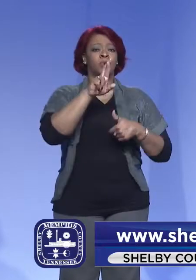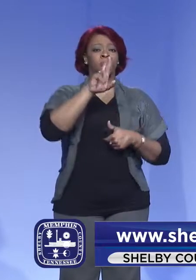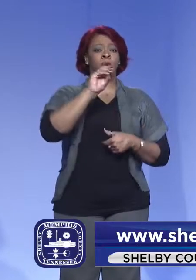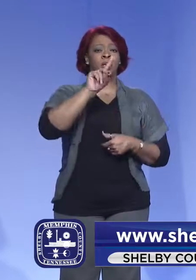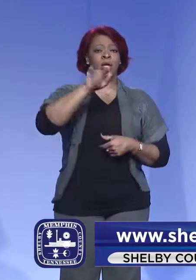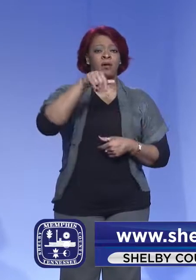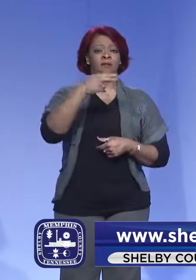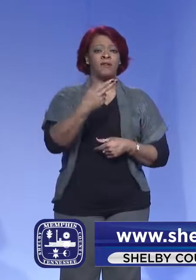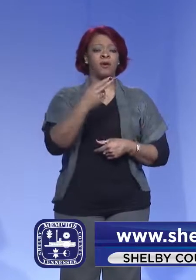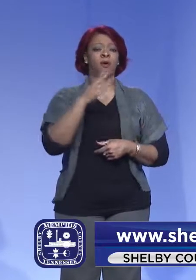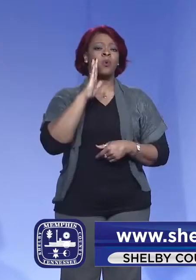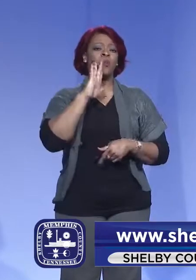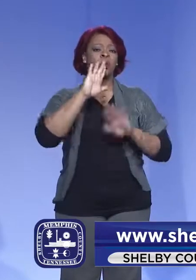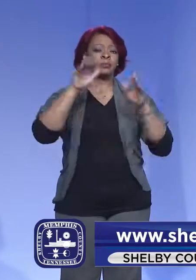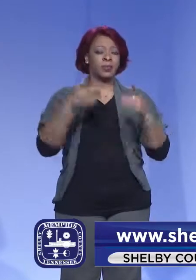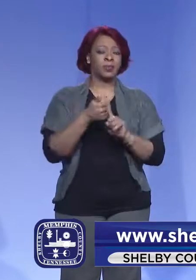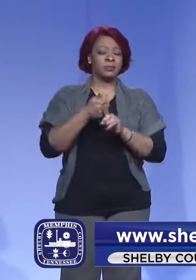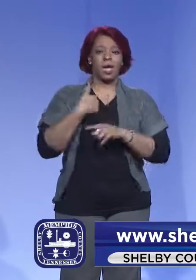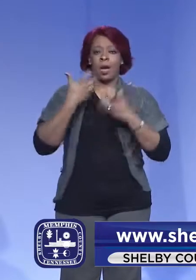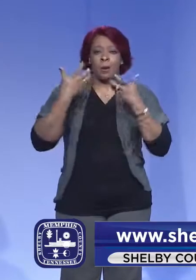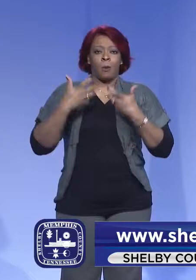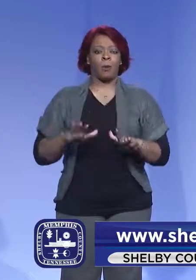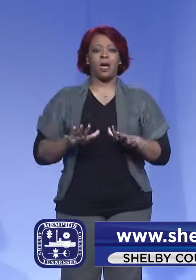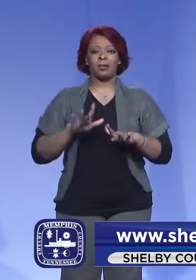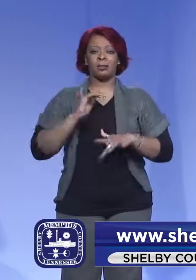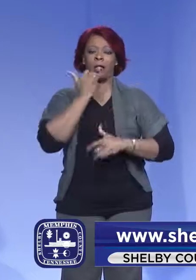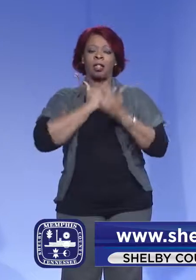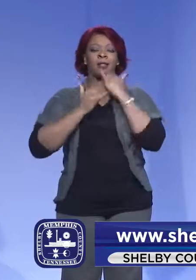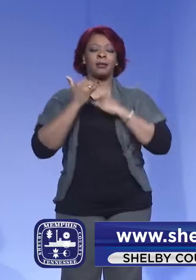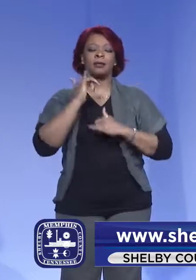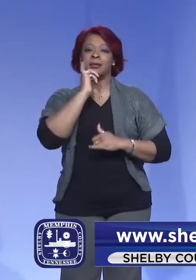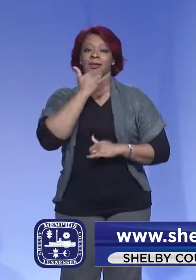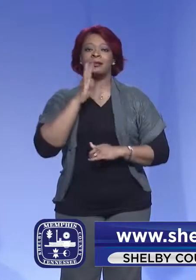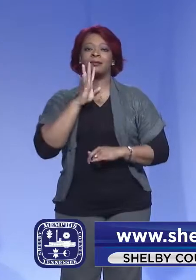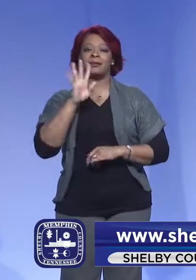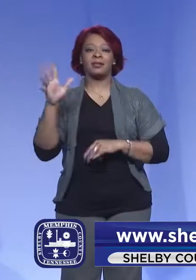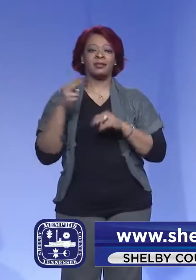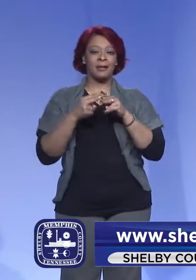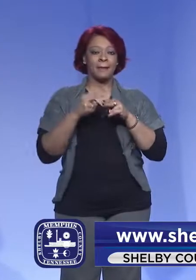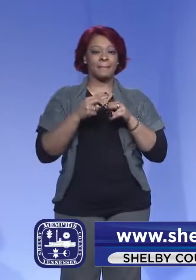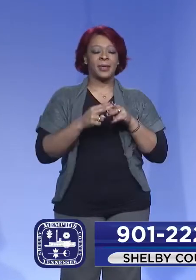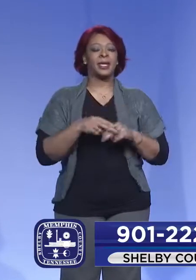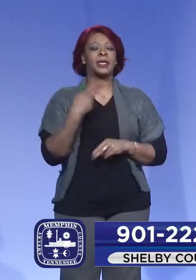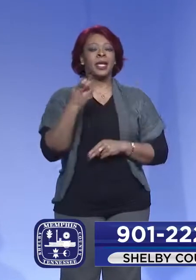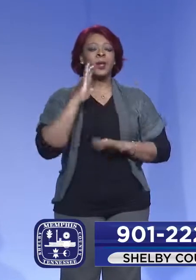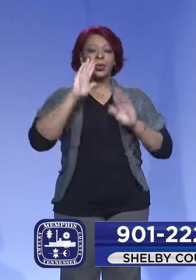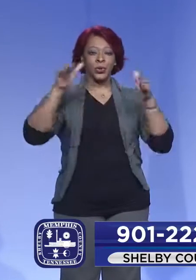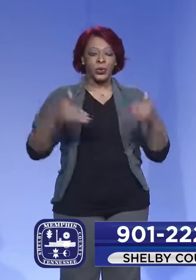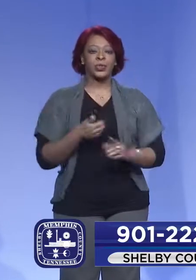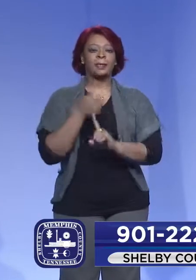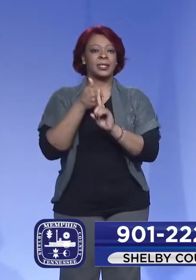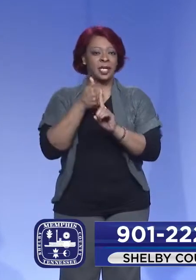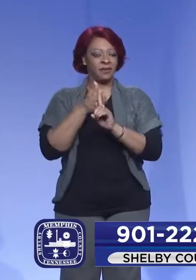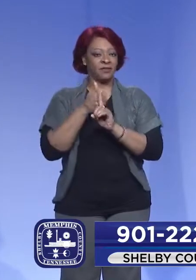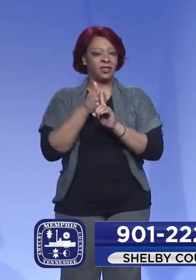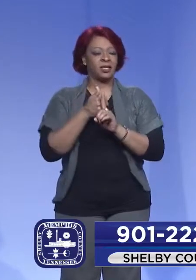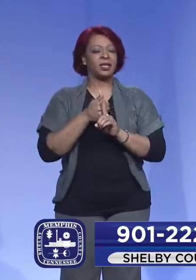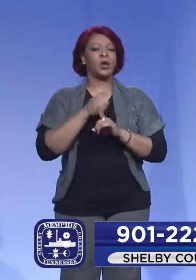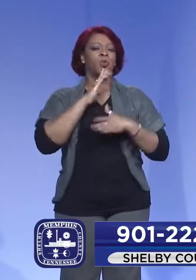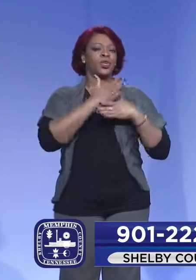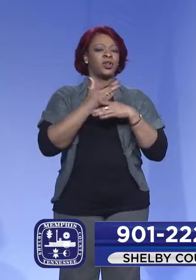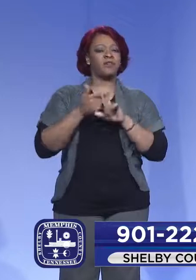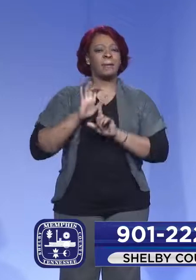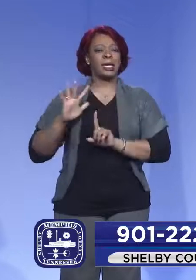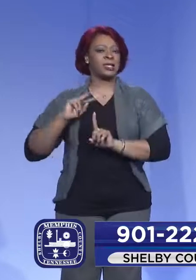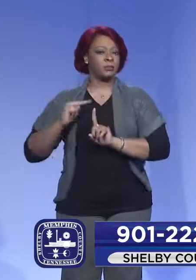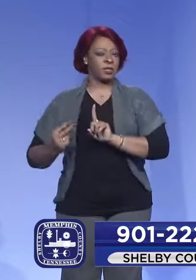further introduce himself. I honestly don't want to incorrectly pronounce his name. So he's going to introduce himself and really share from